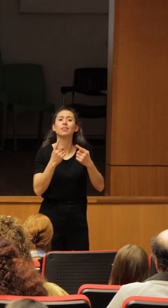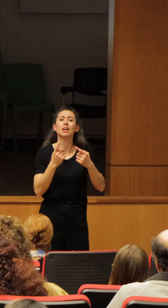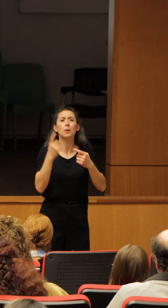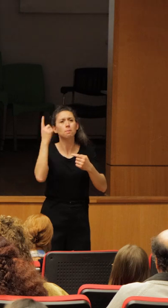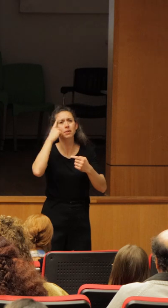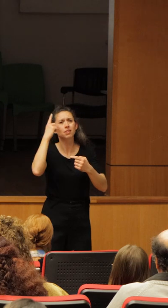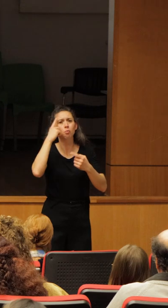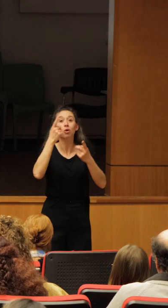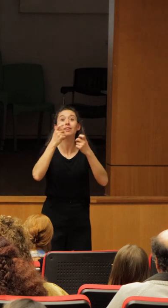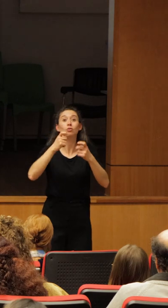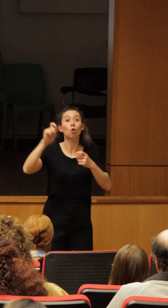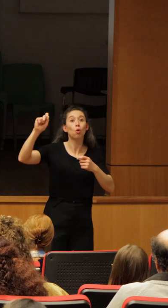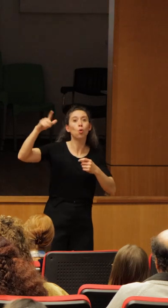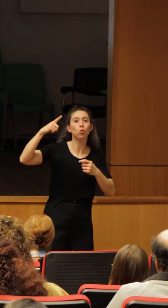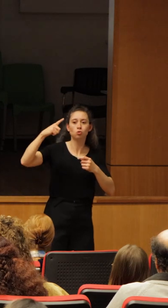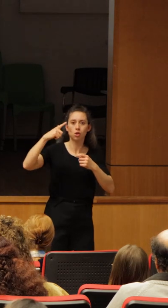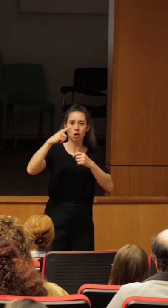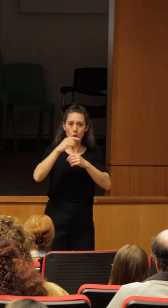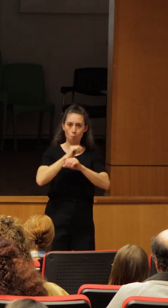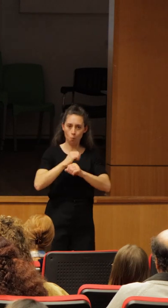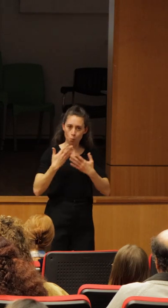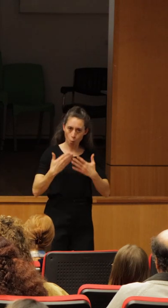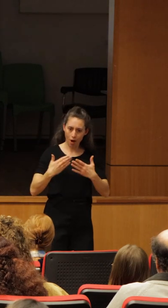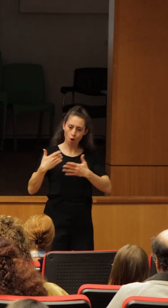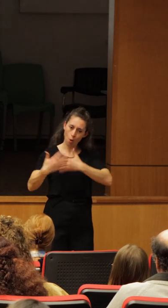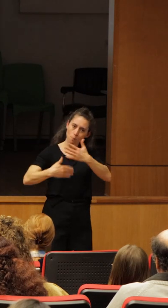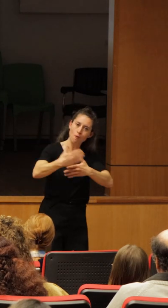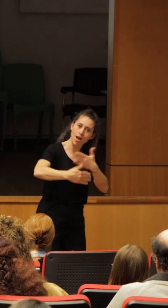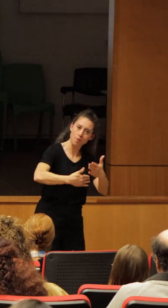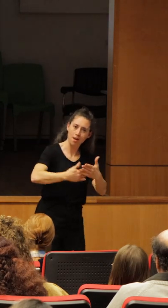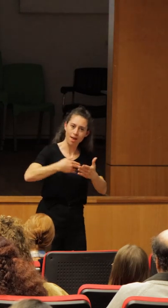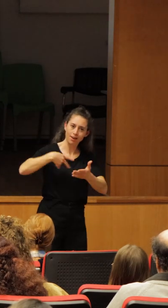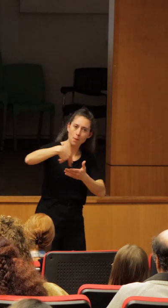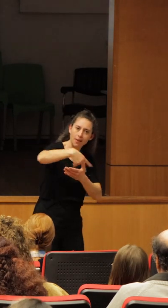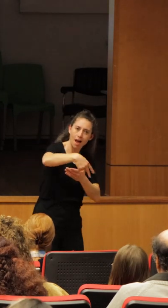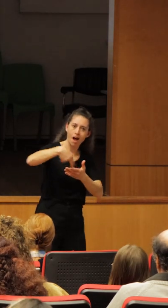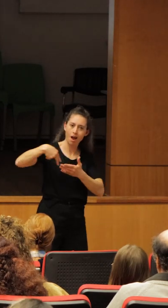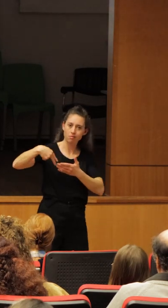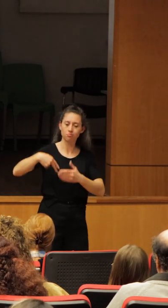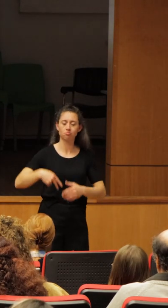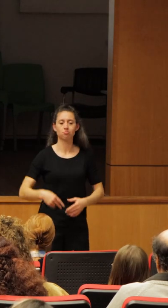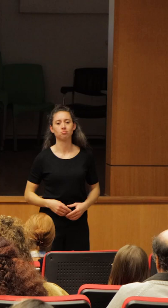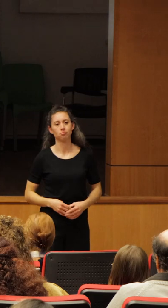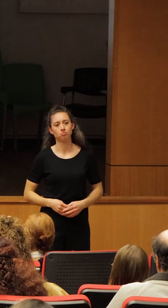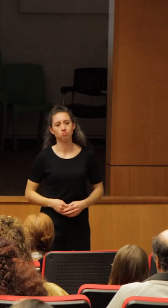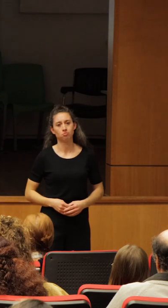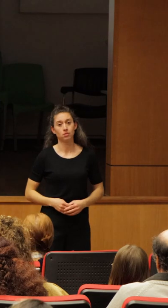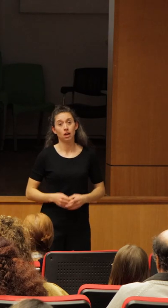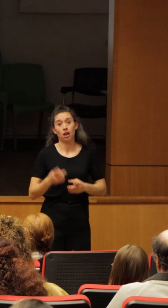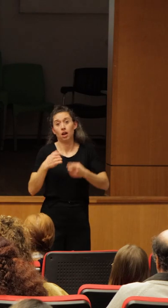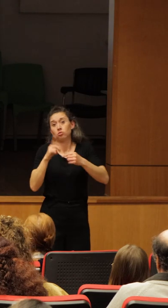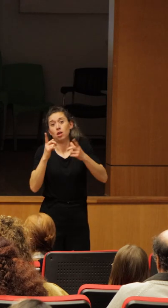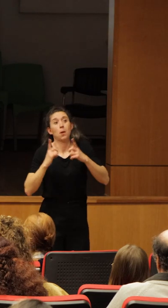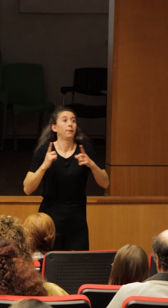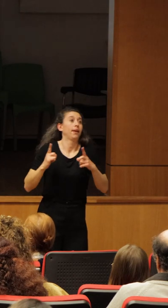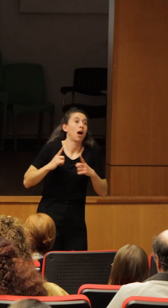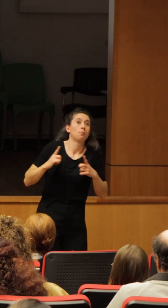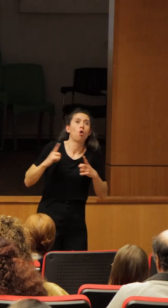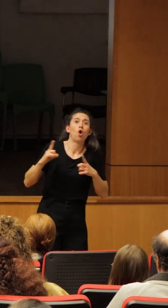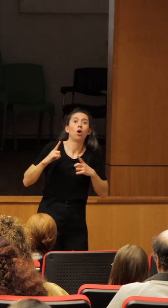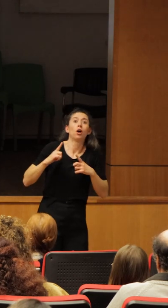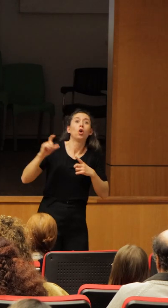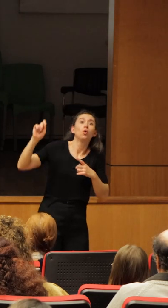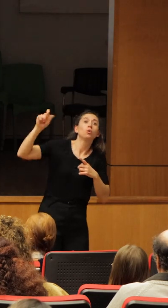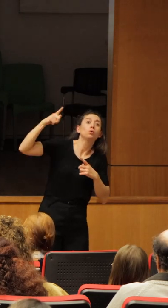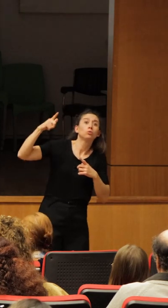necesitamos la luz para movernos. And we wait until the lights go on, so we'll start moving in life. Y esperamos a que la luz